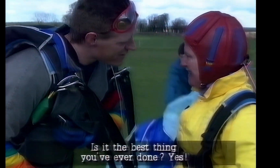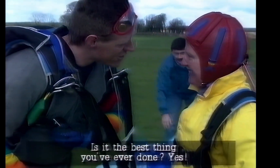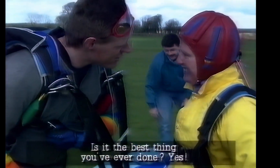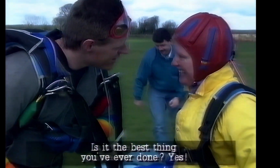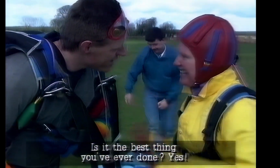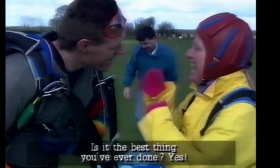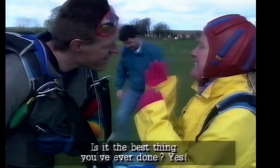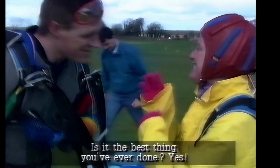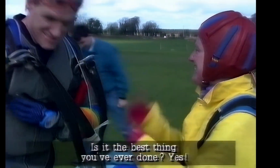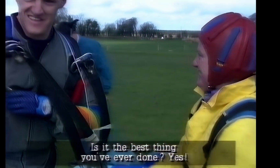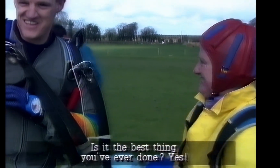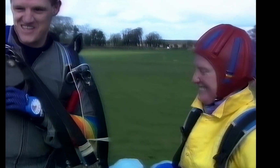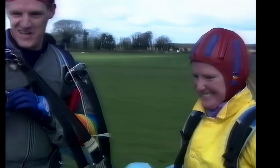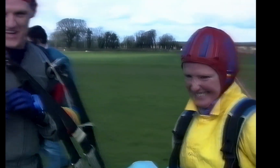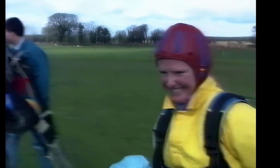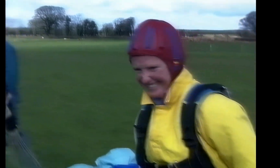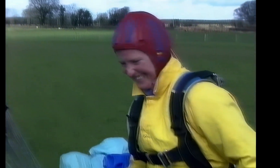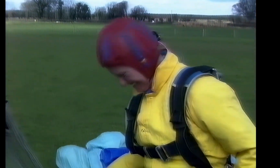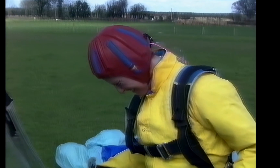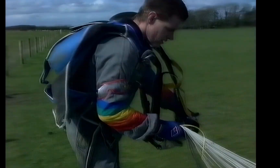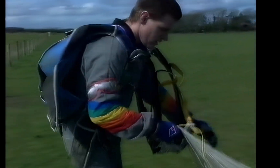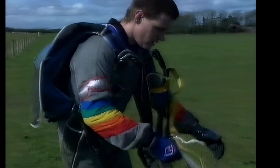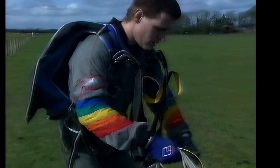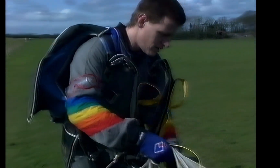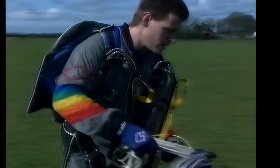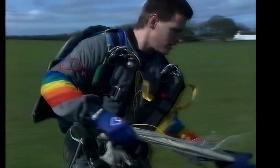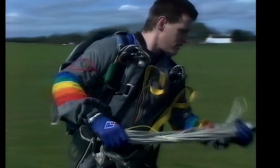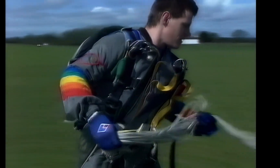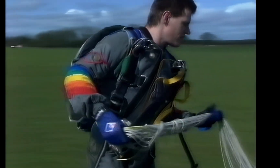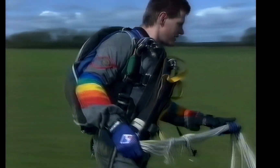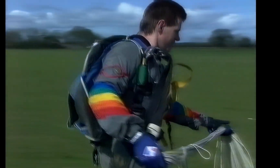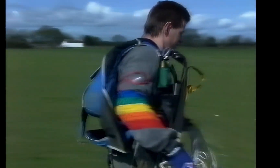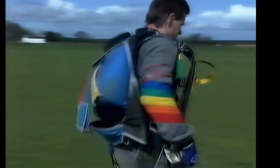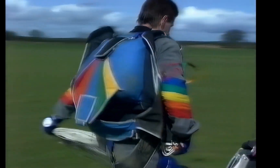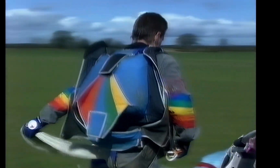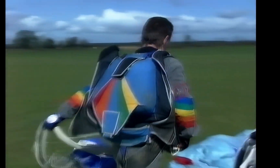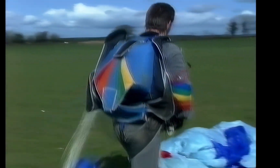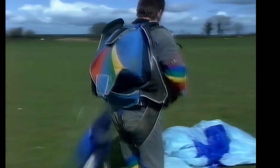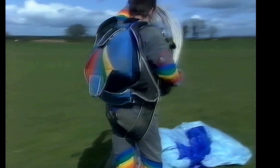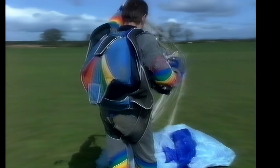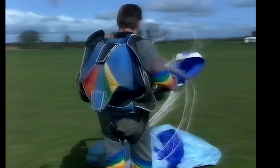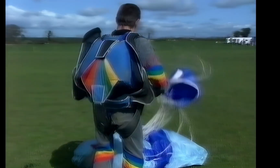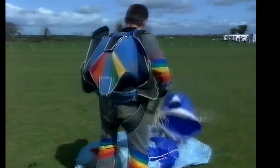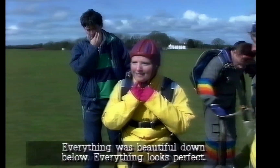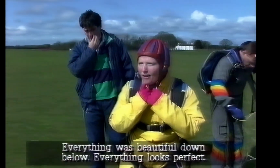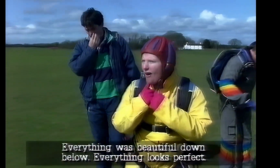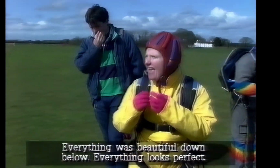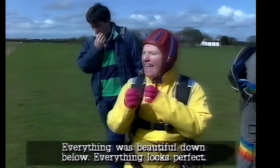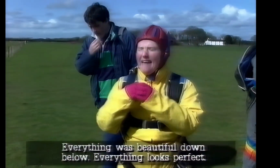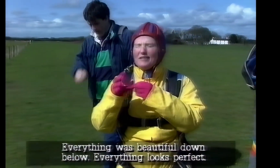done? Yes. Very fast. Ooh. Yeah. Everything